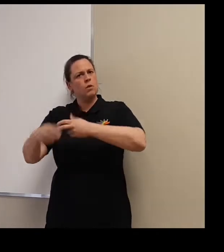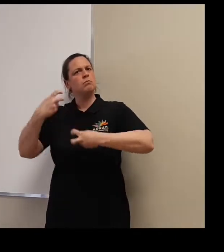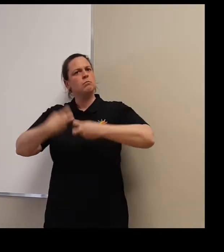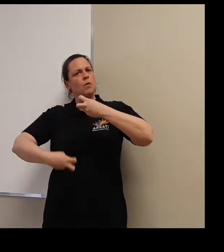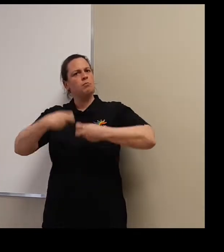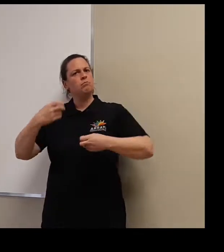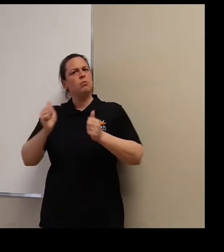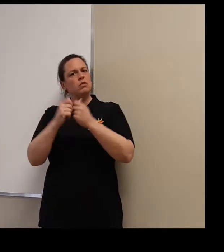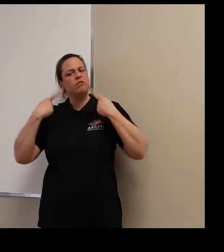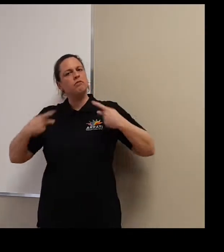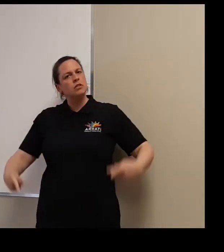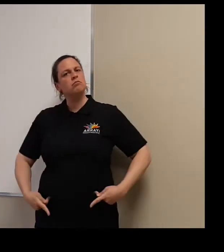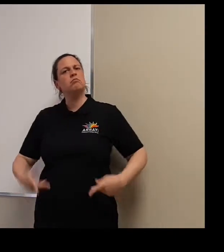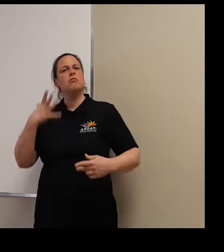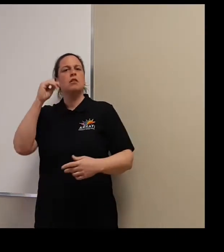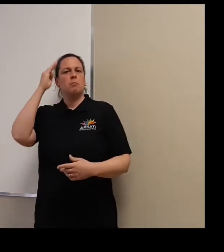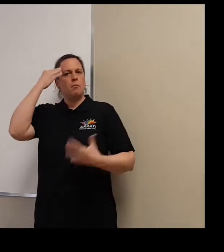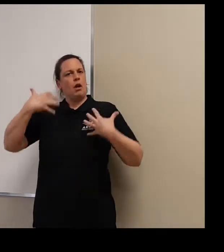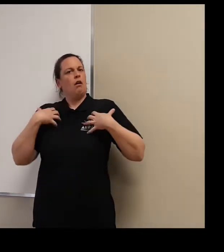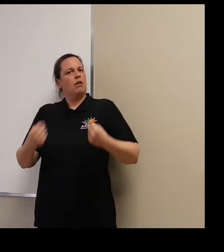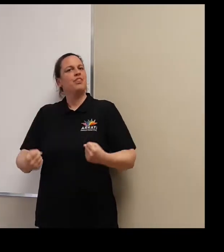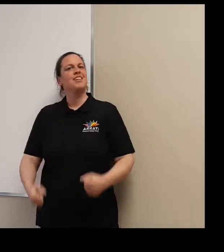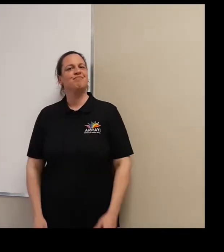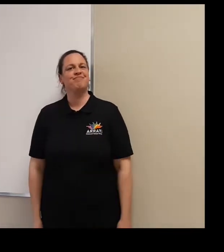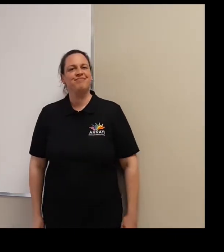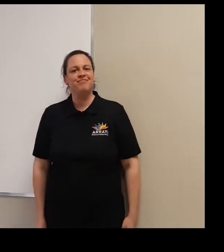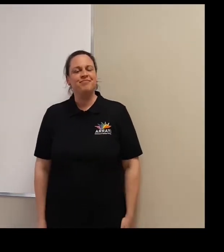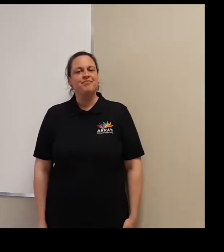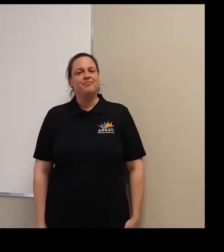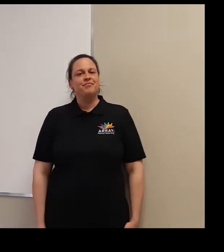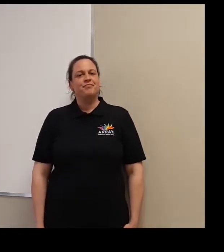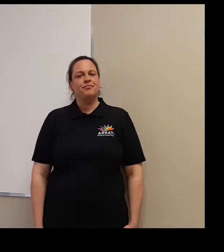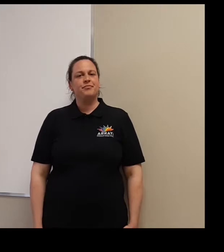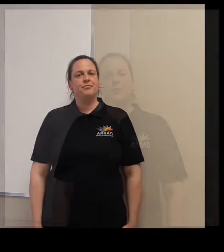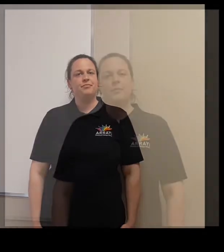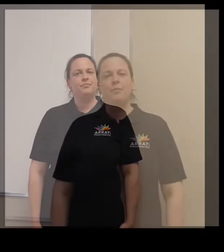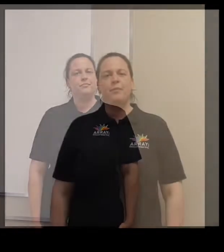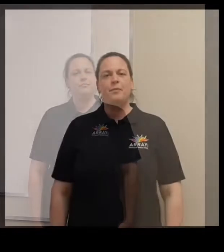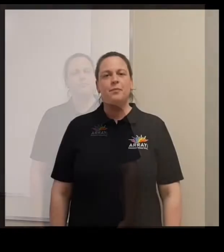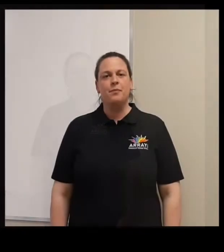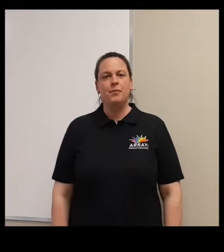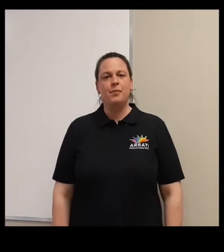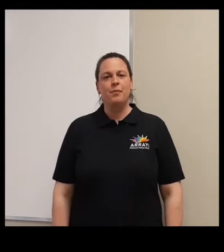those explosions can spread out and cause birth defects in babies born later.